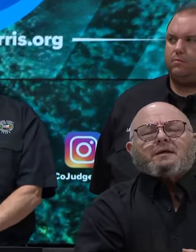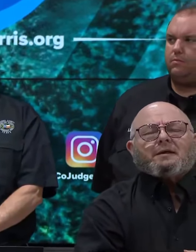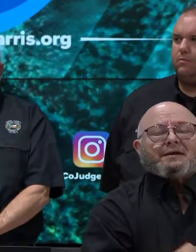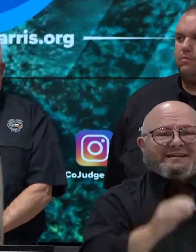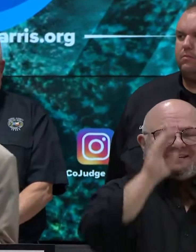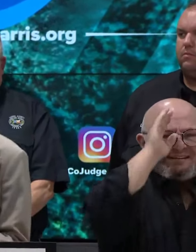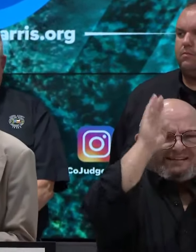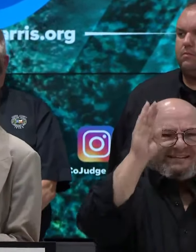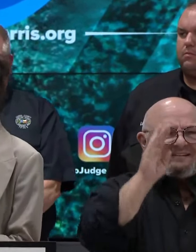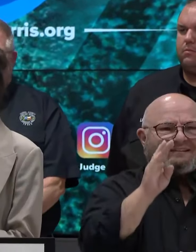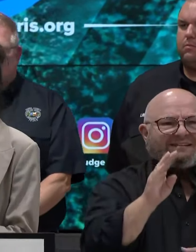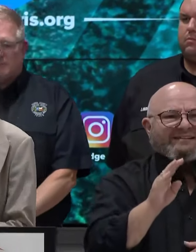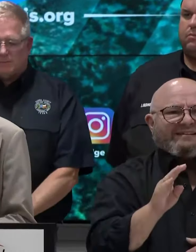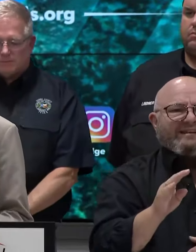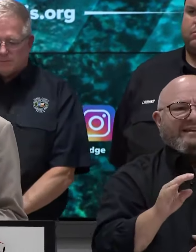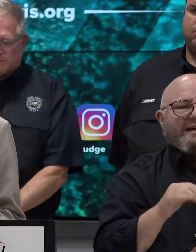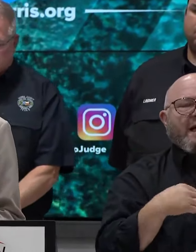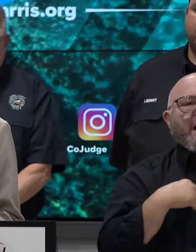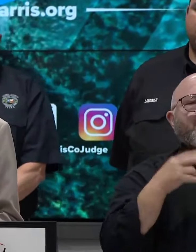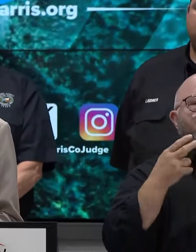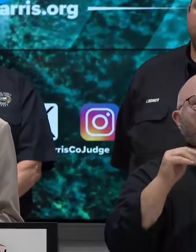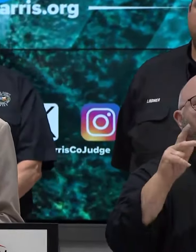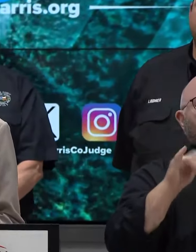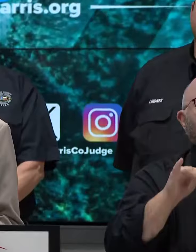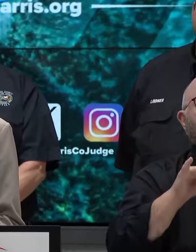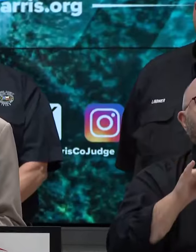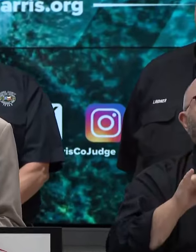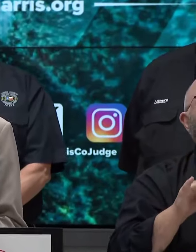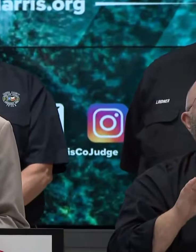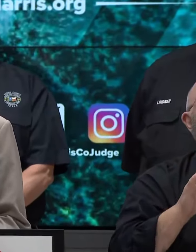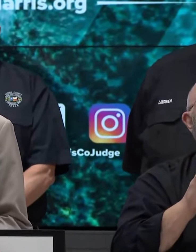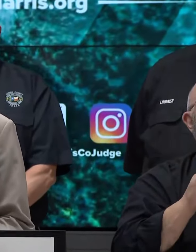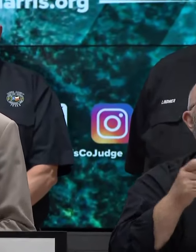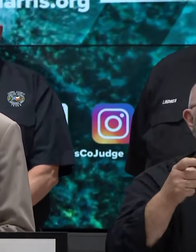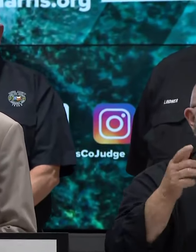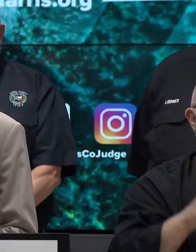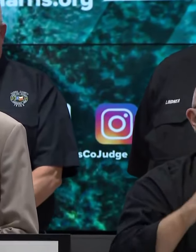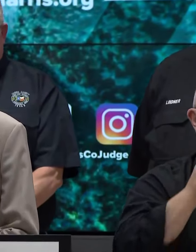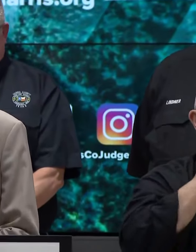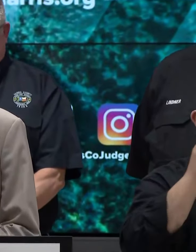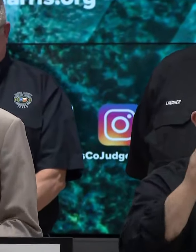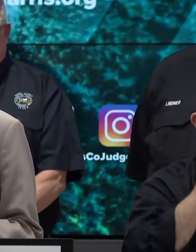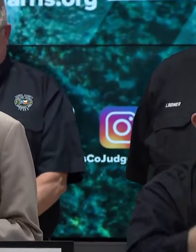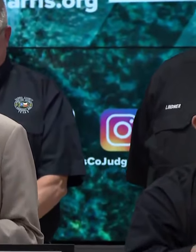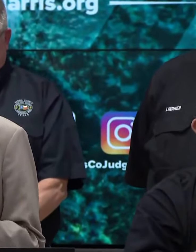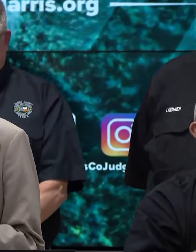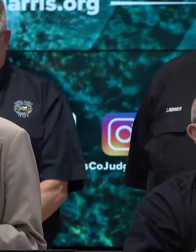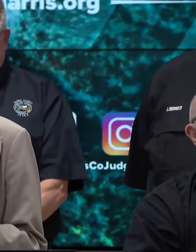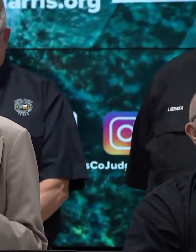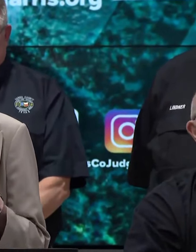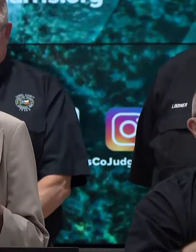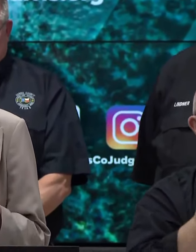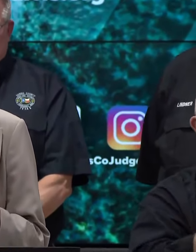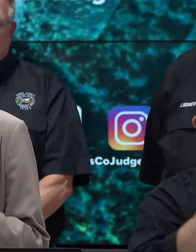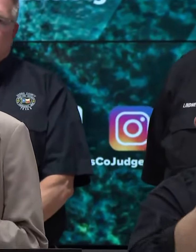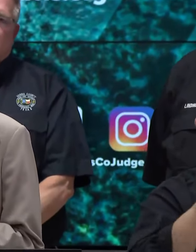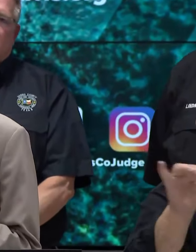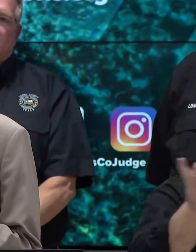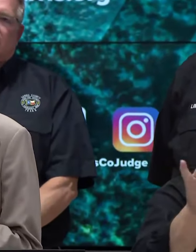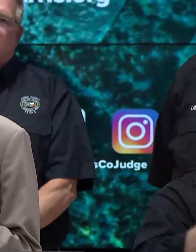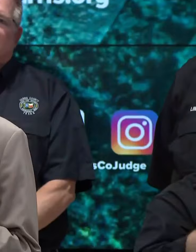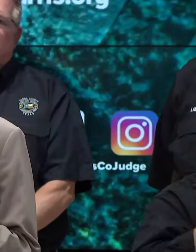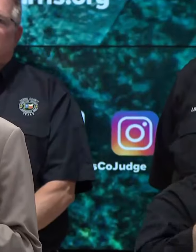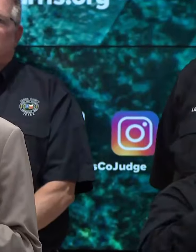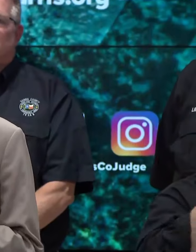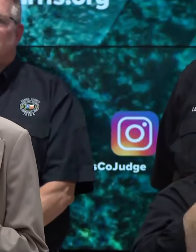Yeah, take that. Hi. So again, I'm Michelle Hunley, manager of external communications. So this is very similar to what we talked about